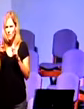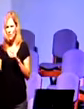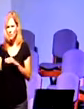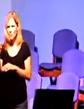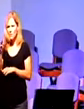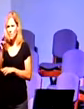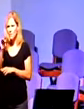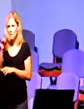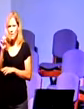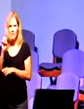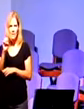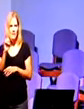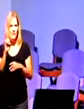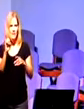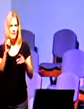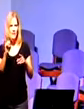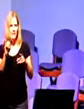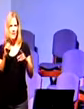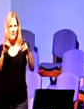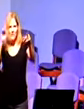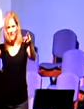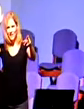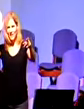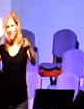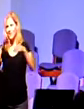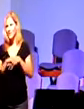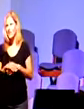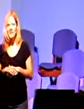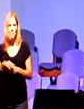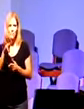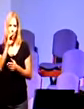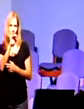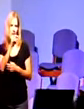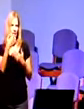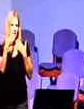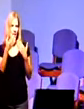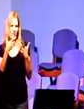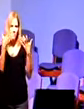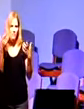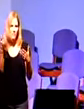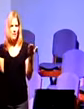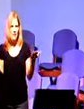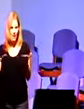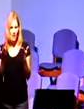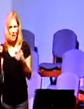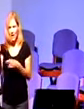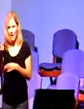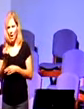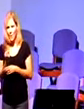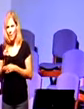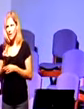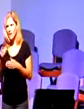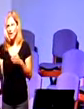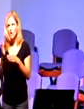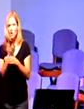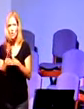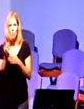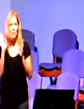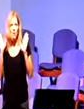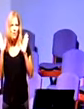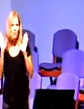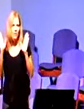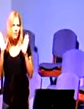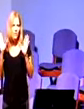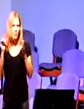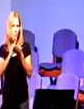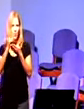Mike? What's that? He raised his hand. So, Mike, thank you so much for being here and coming and sharing. What a